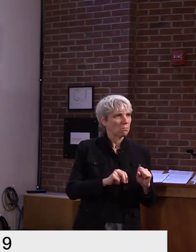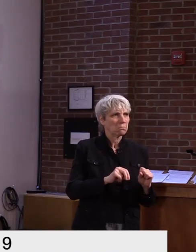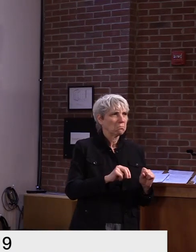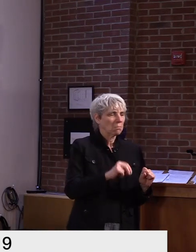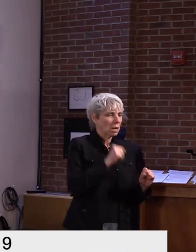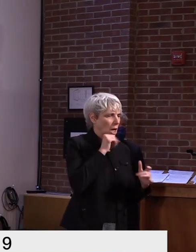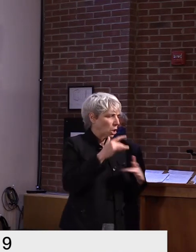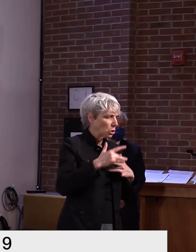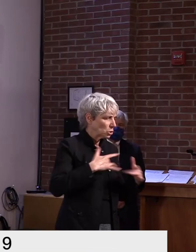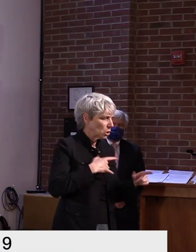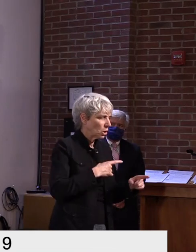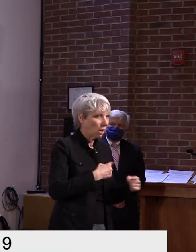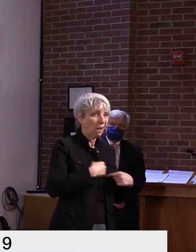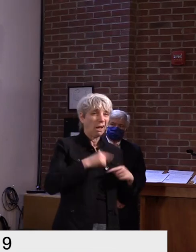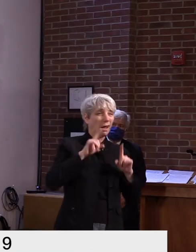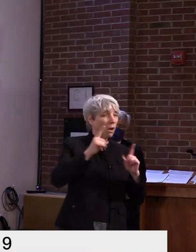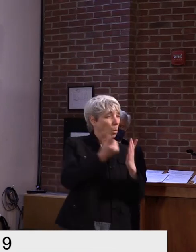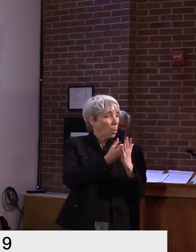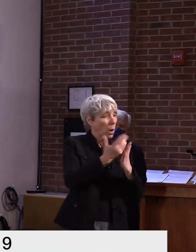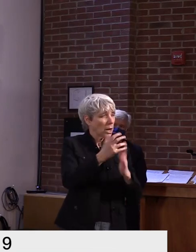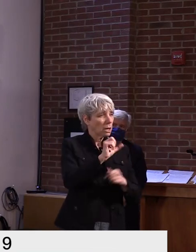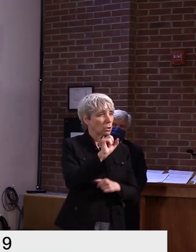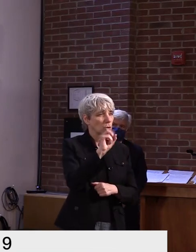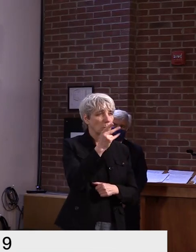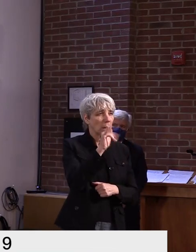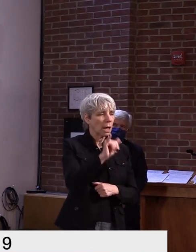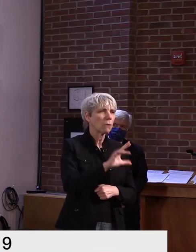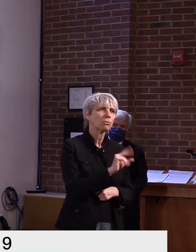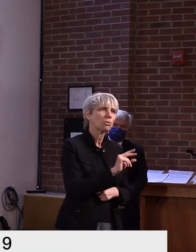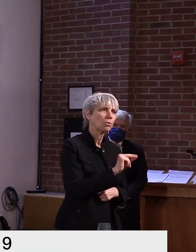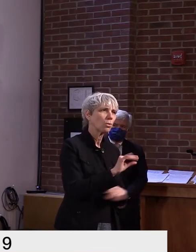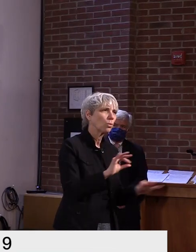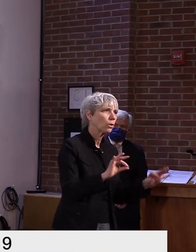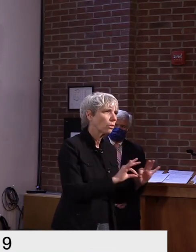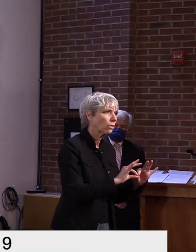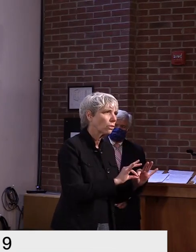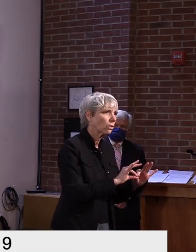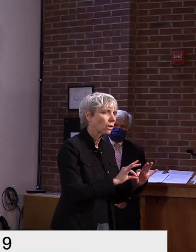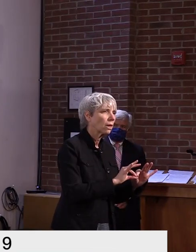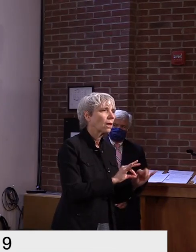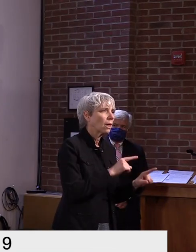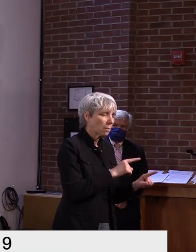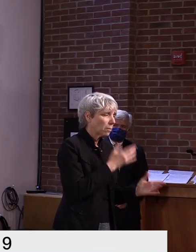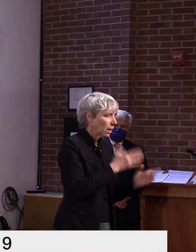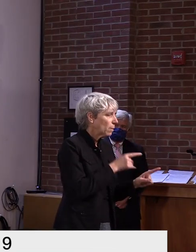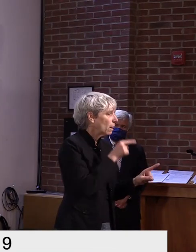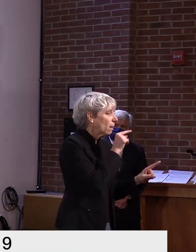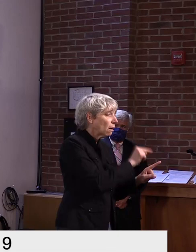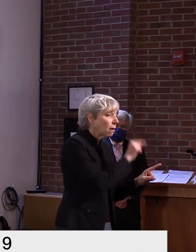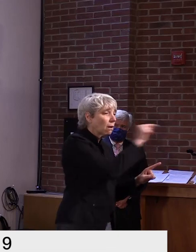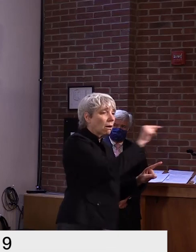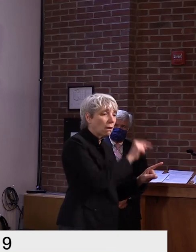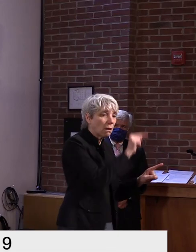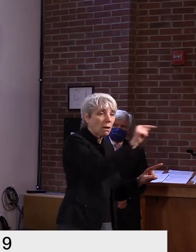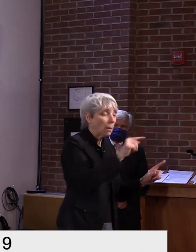of testing. We believe it's important to know if there are asymptomatic members of our population